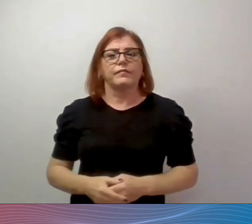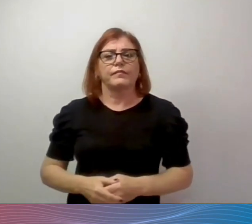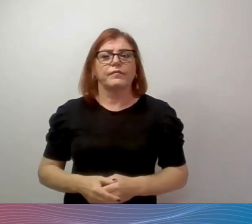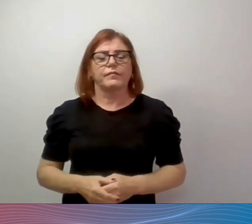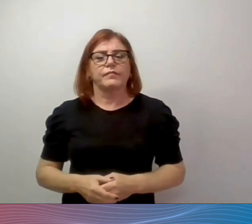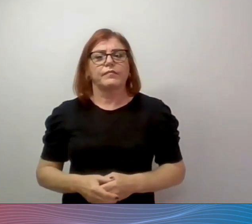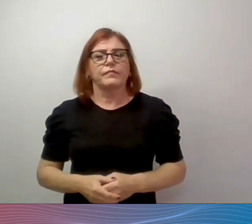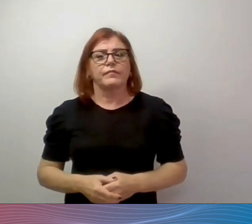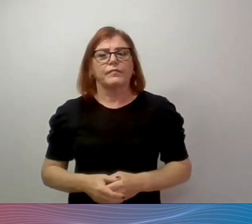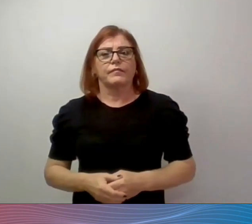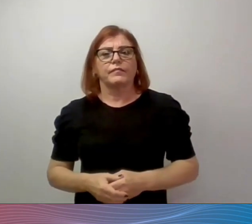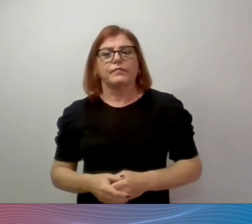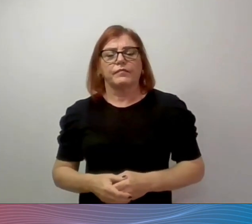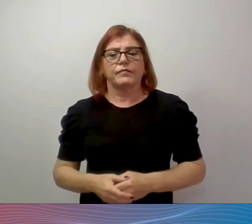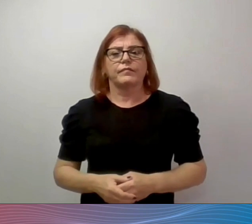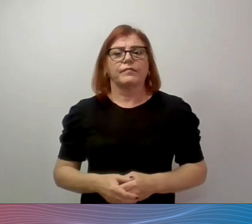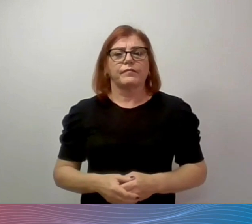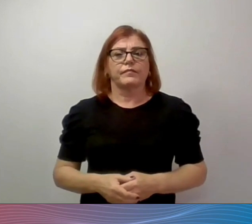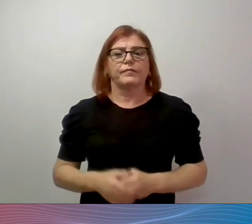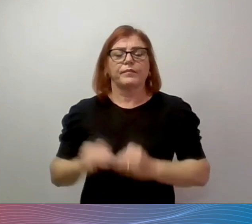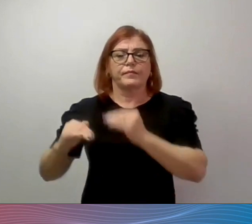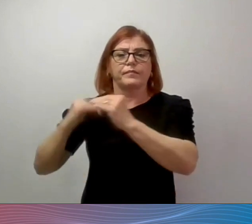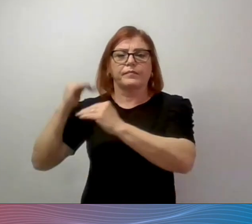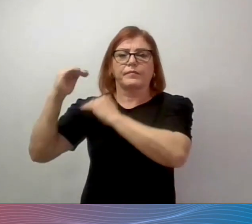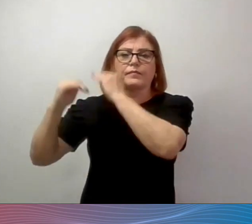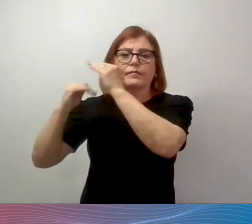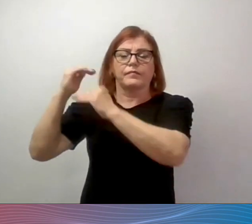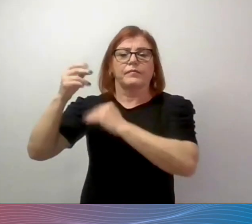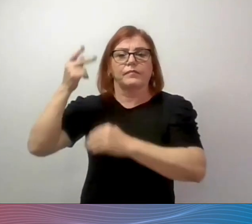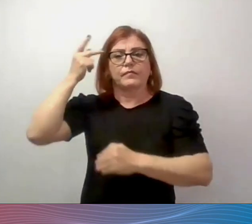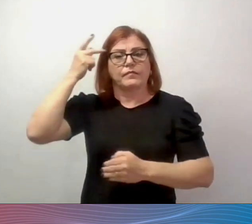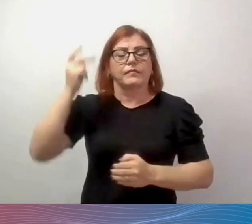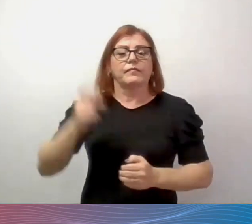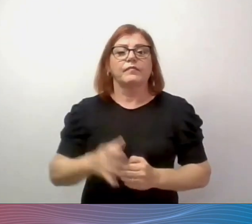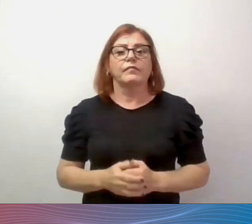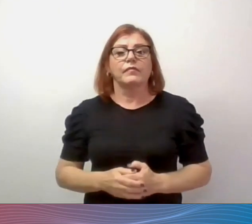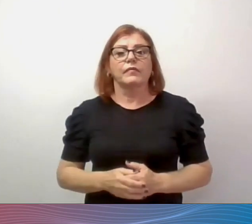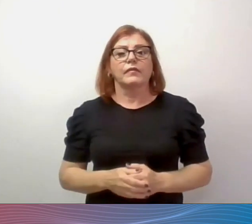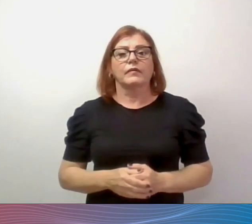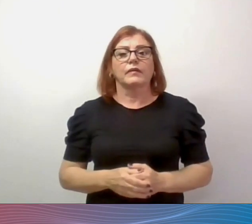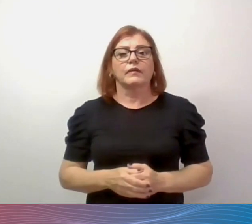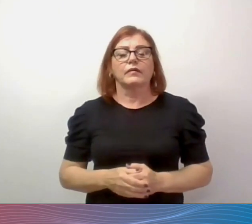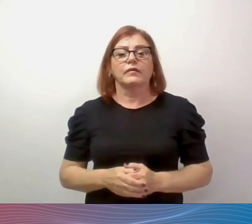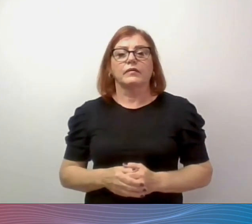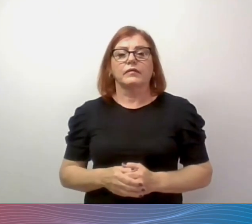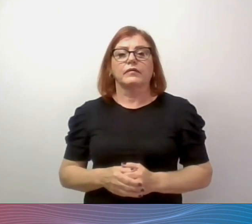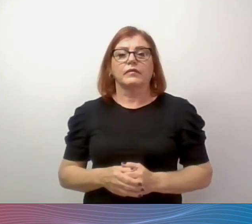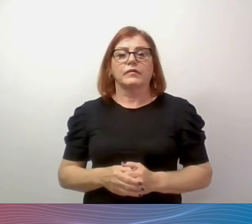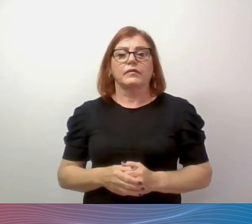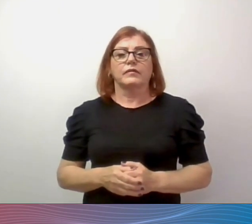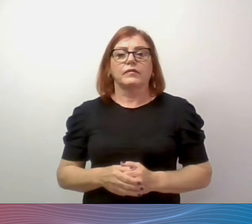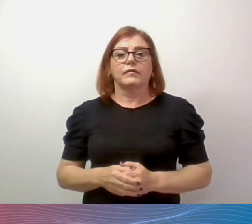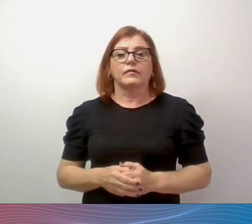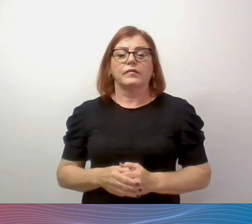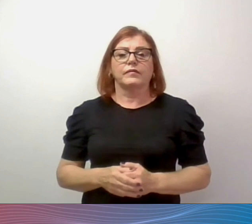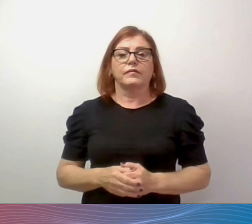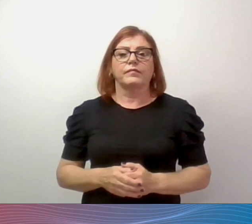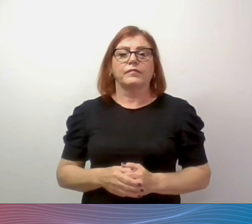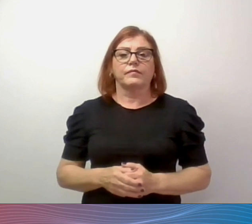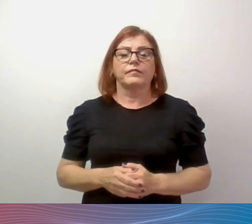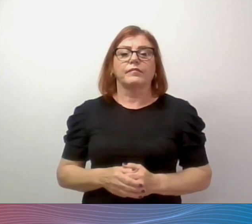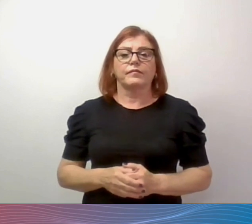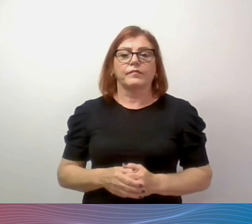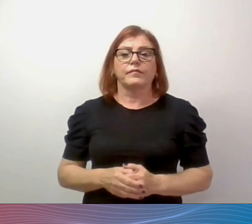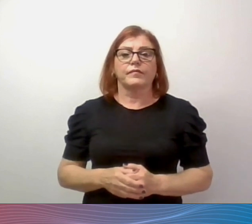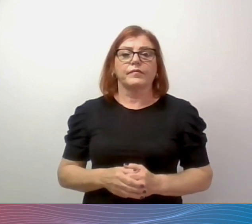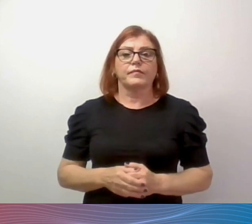né? Maturidade. Growth, maturity. Até alcançarmos a medida da estatura da plenitude